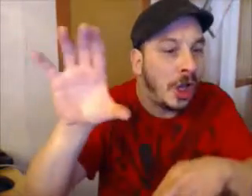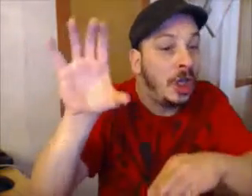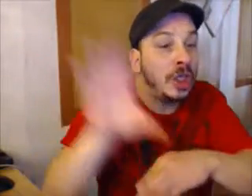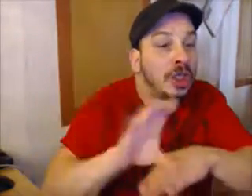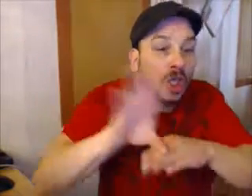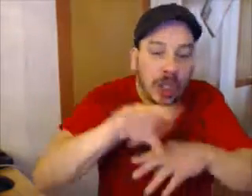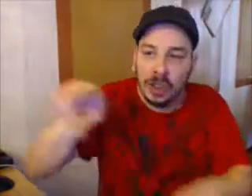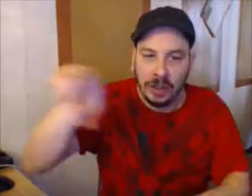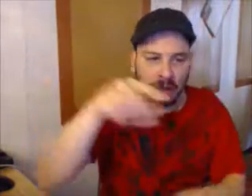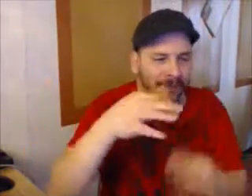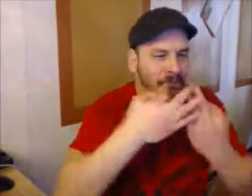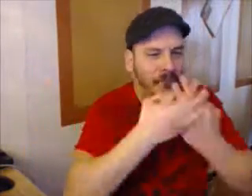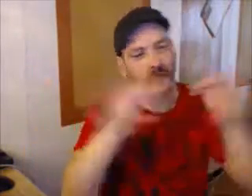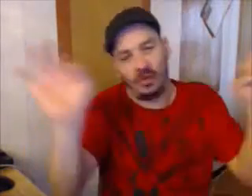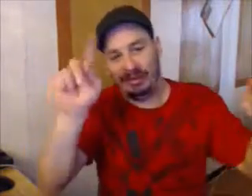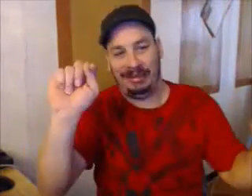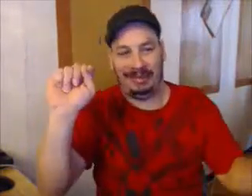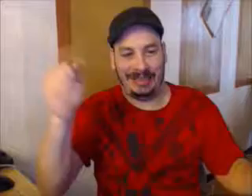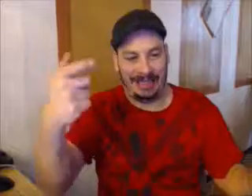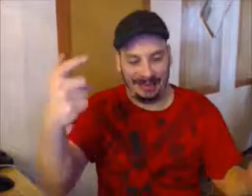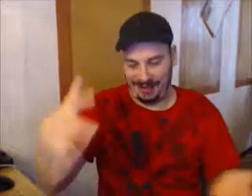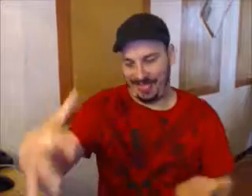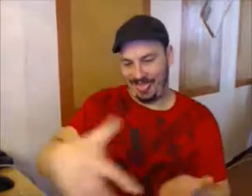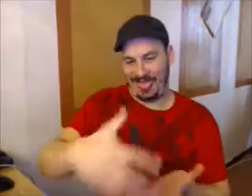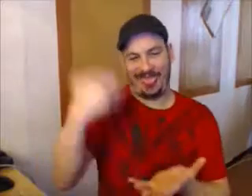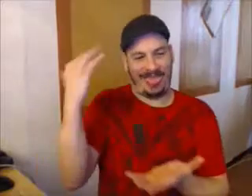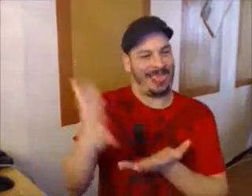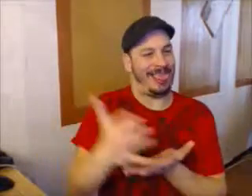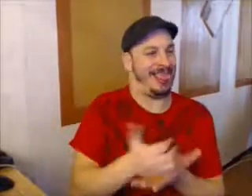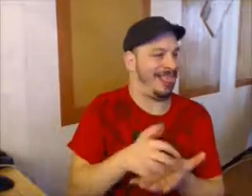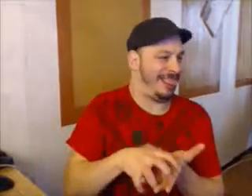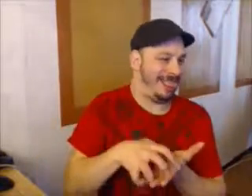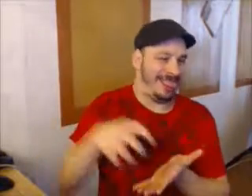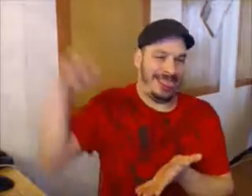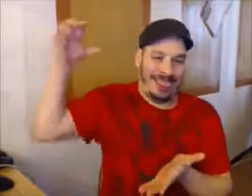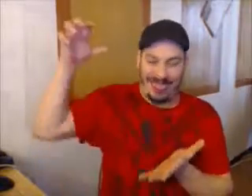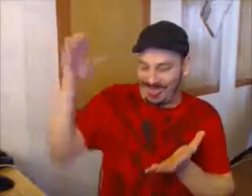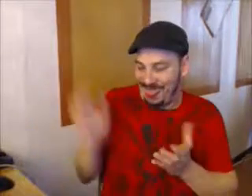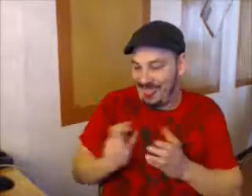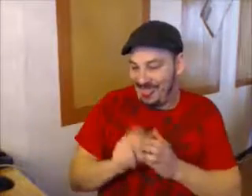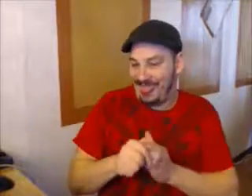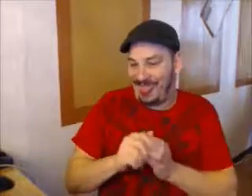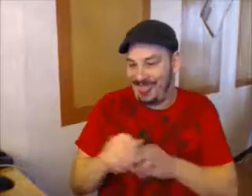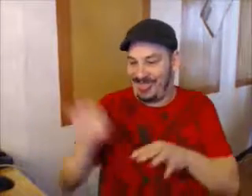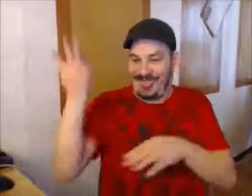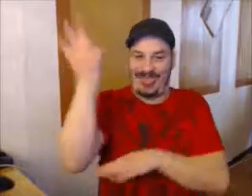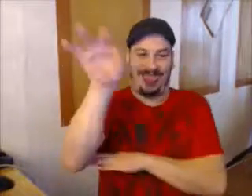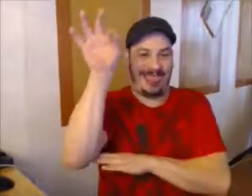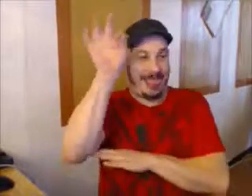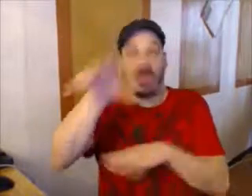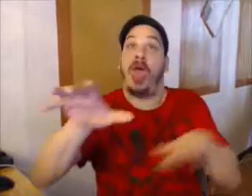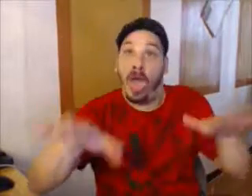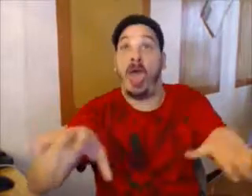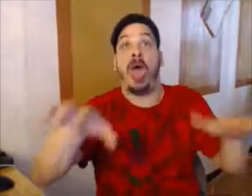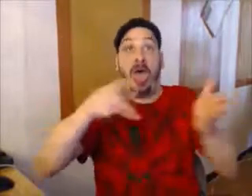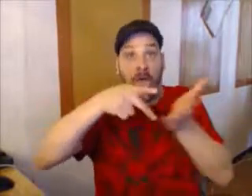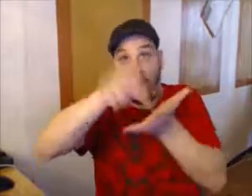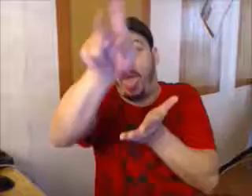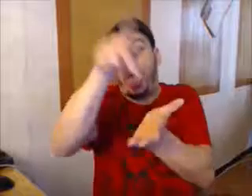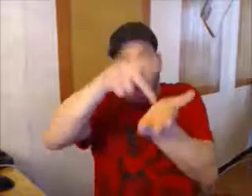for moving forward. Because, again, if we pass something that doesn't solve the problem, then the American people are going to be as irritated in the future as